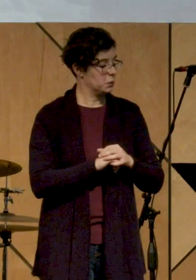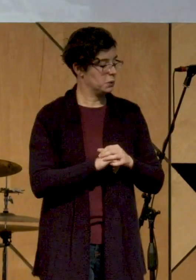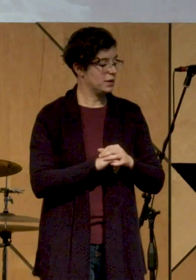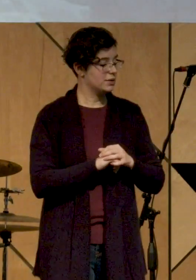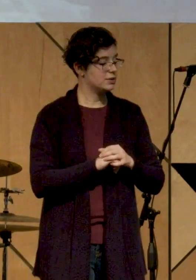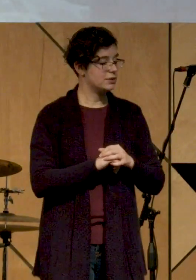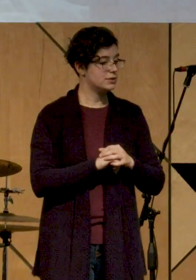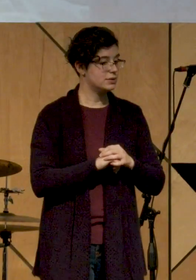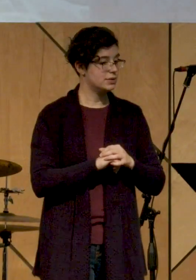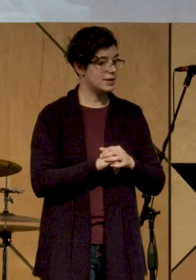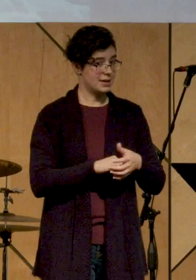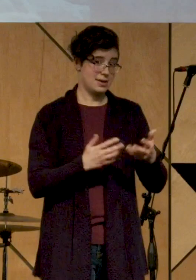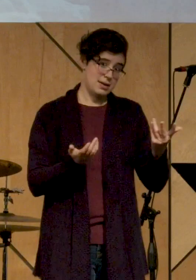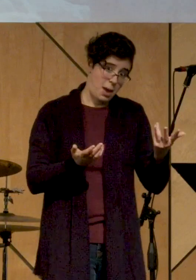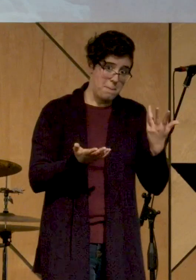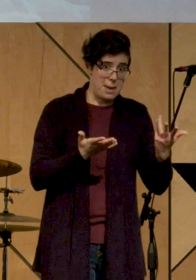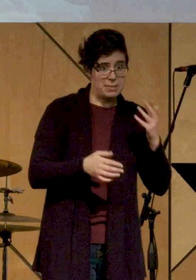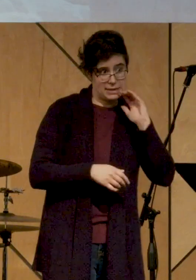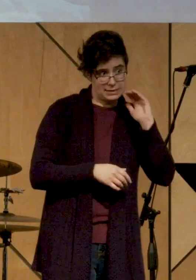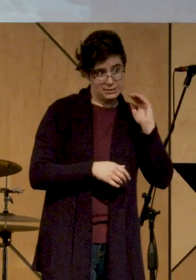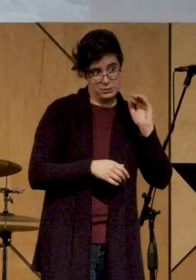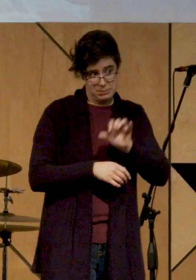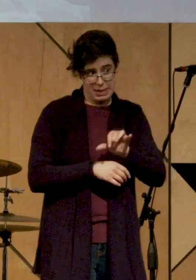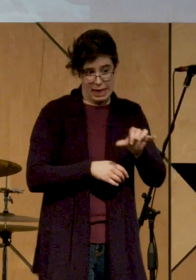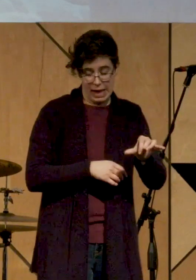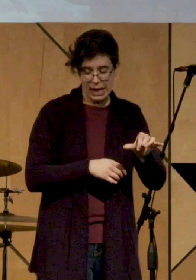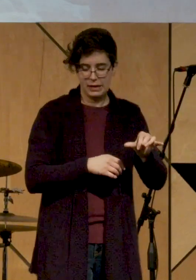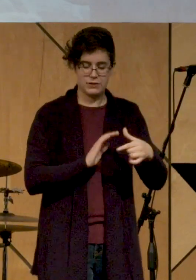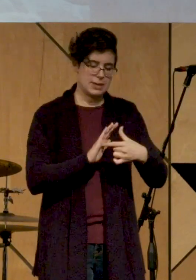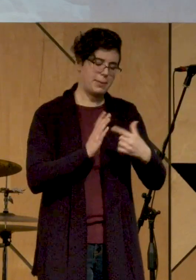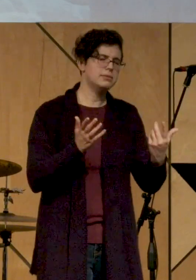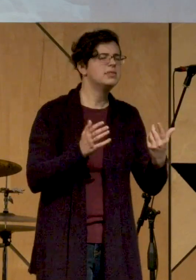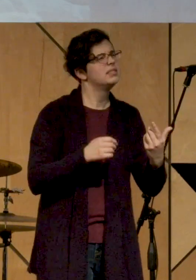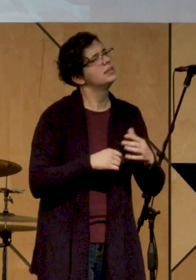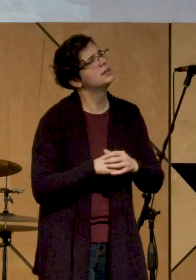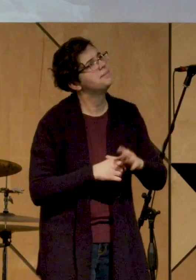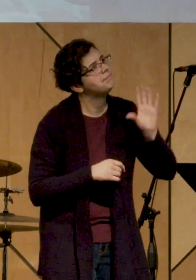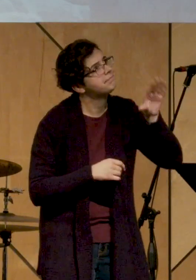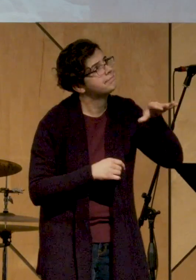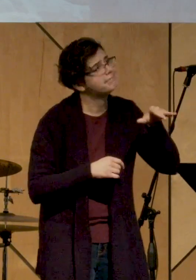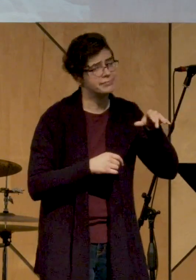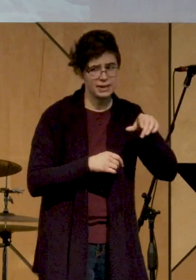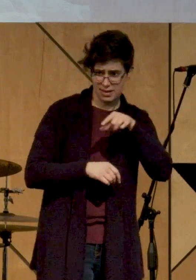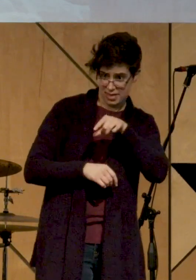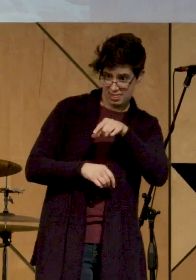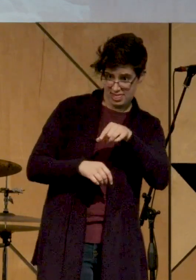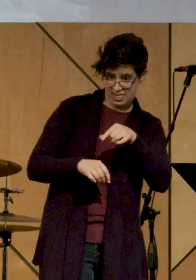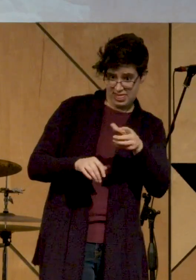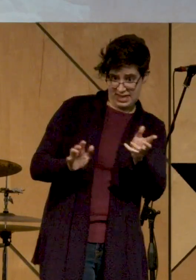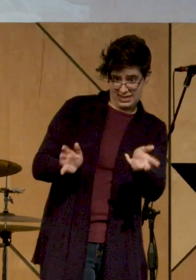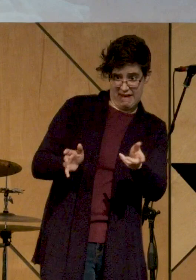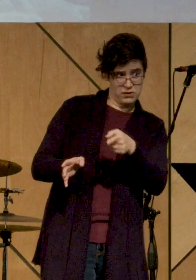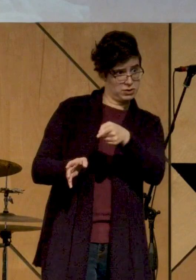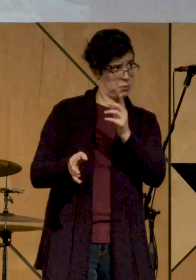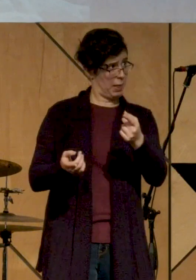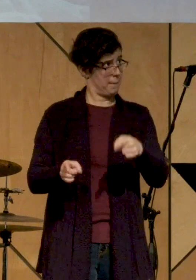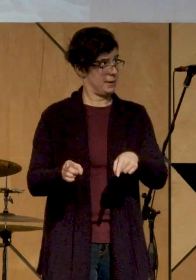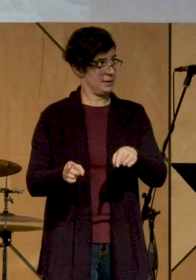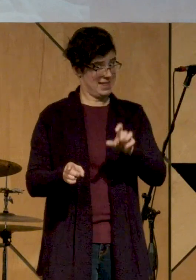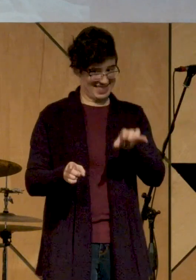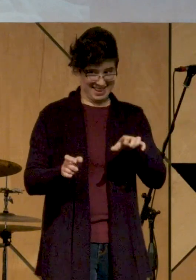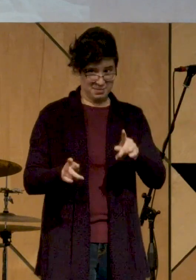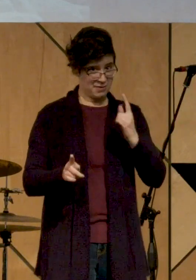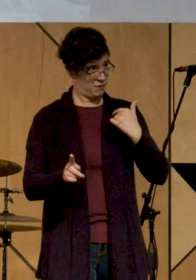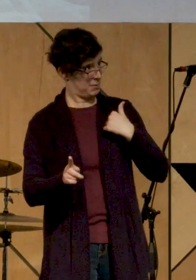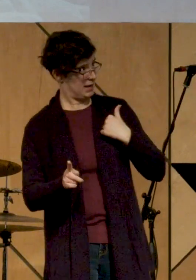Watchful prayers might sound something like this. "God, is this conversation an opportunity for me to share